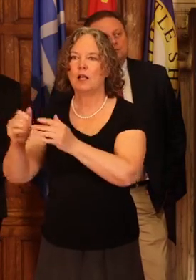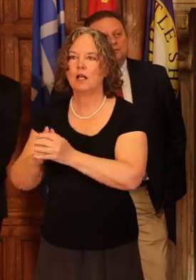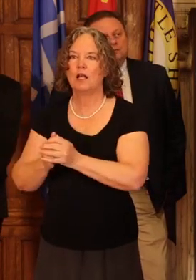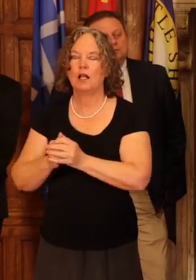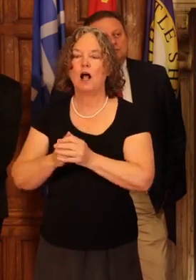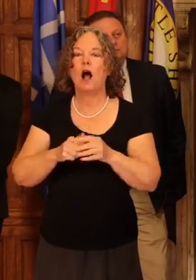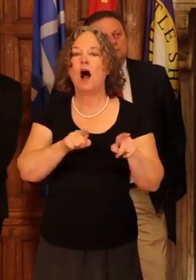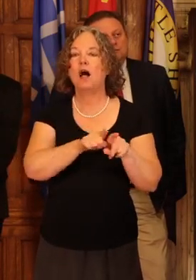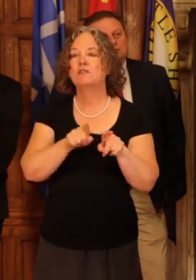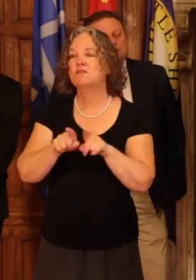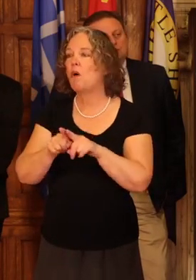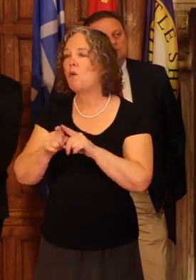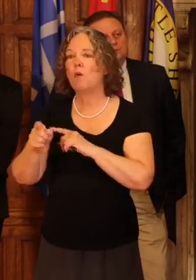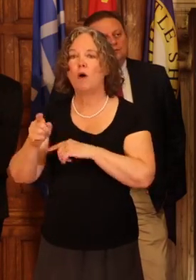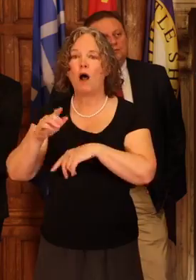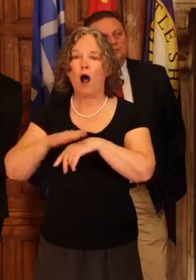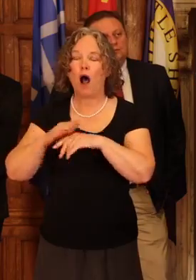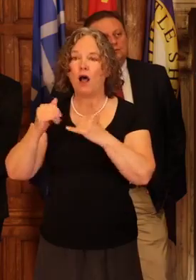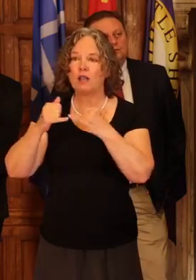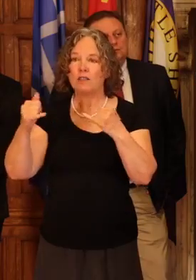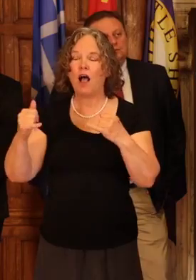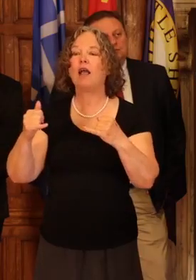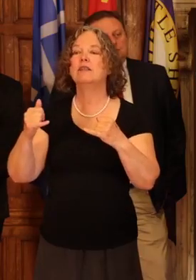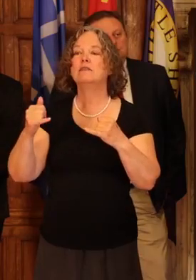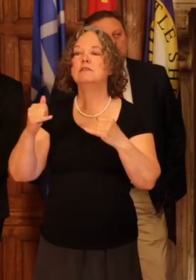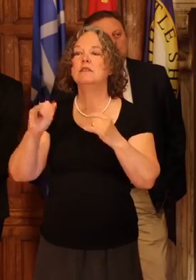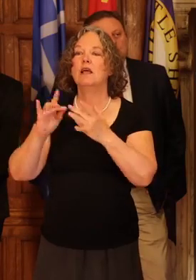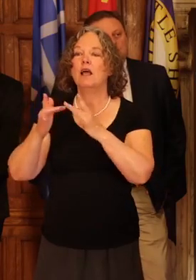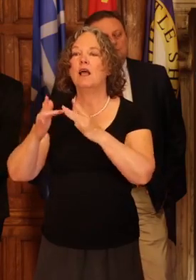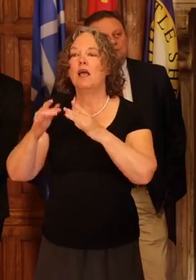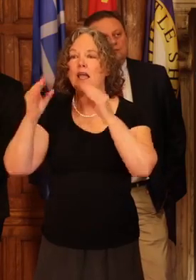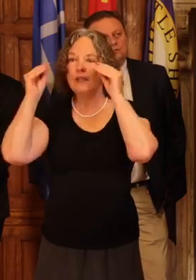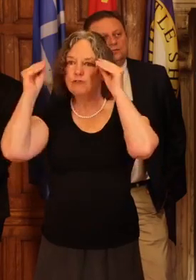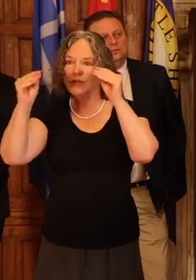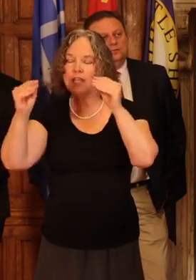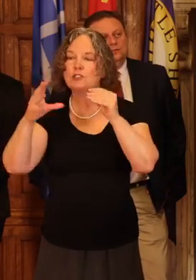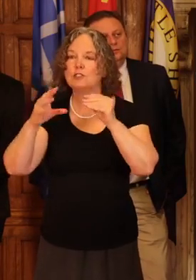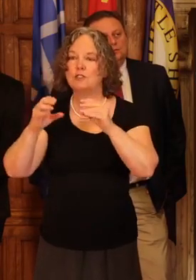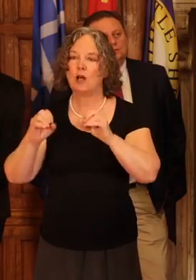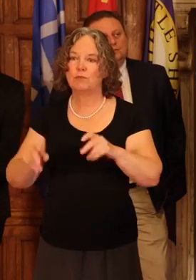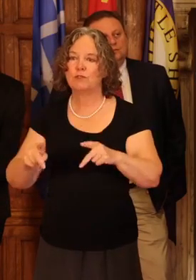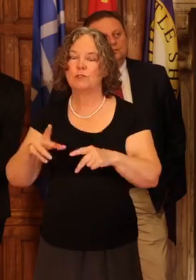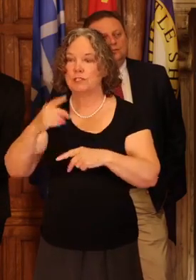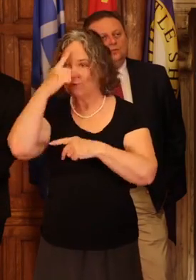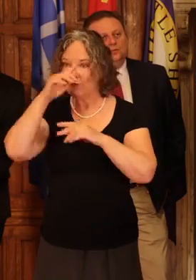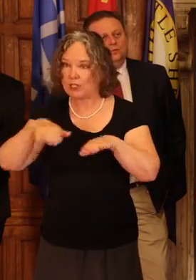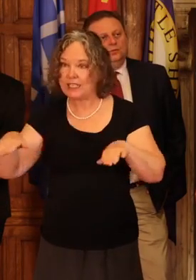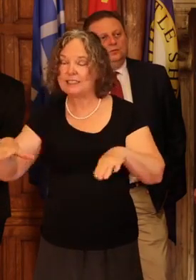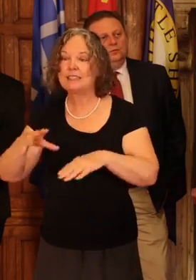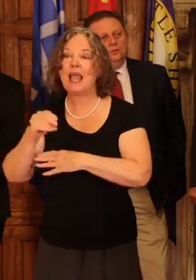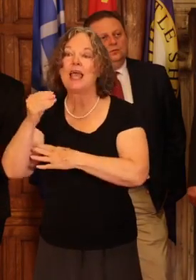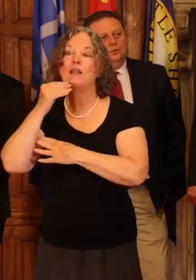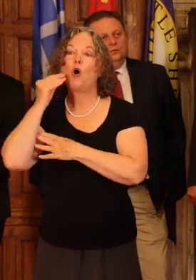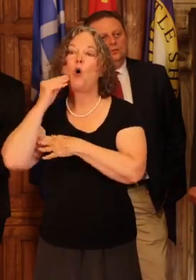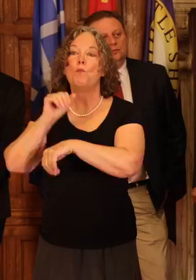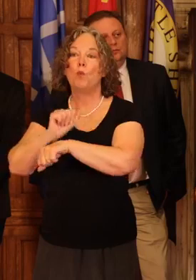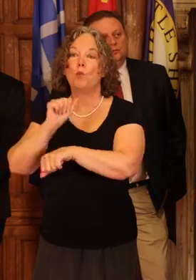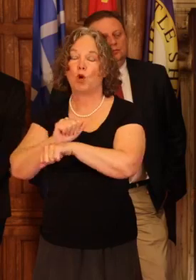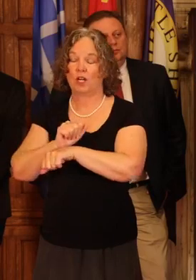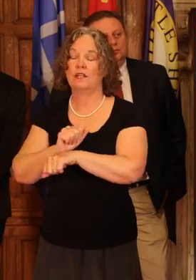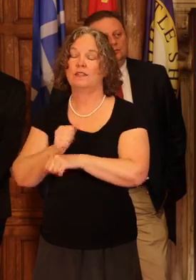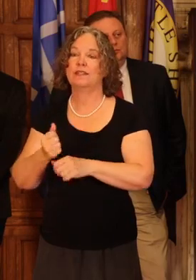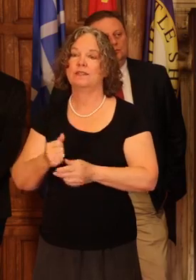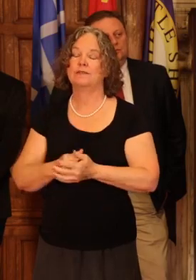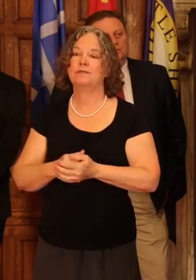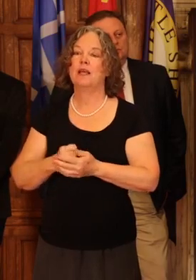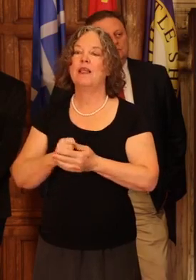neither are online education opportunities for our kids, and neither is teleworking. That's why I'm proud of the